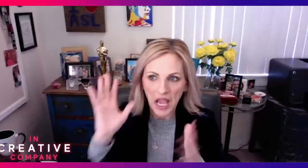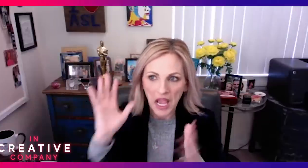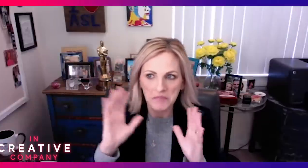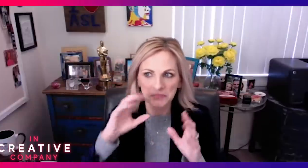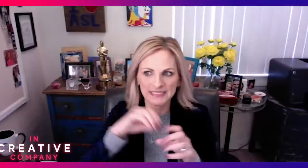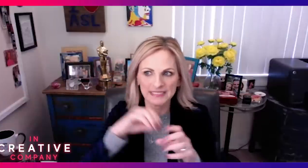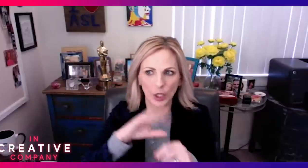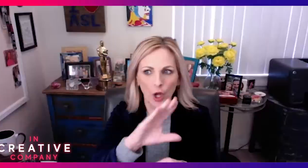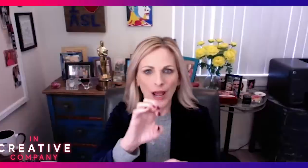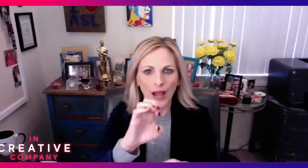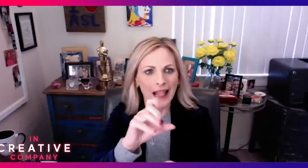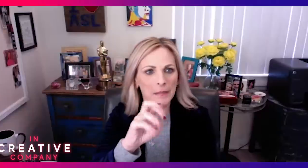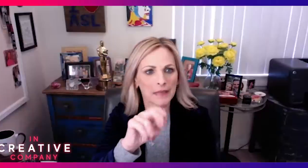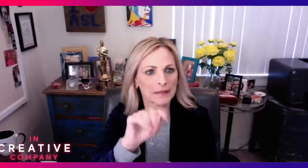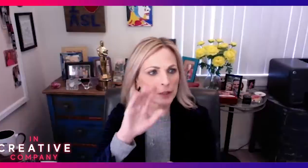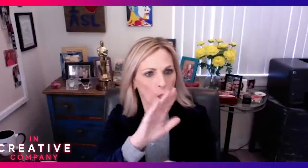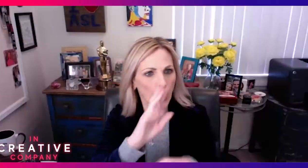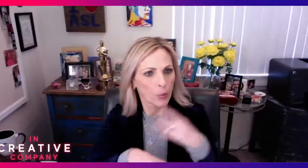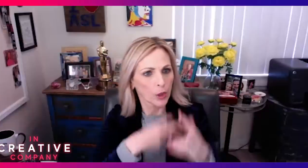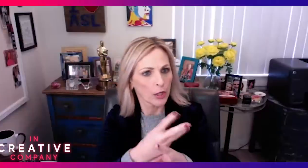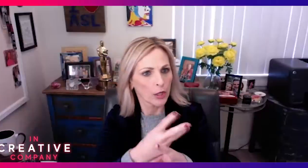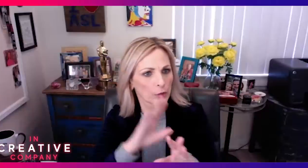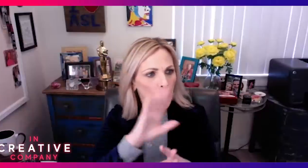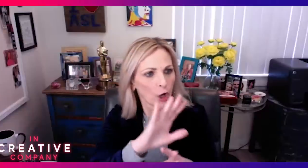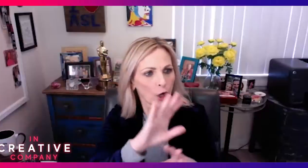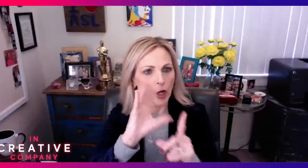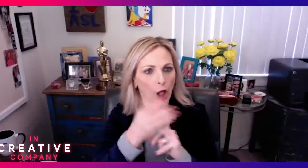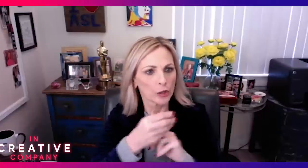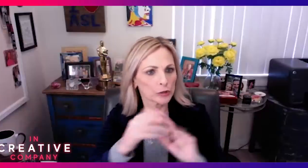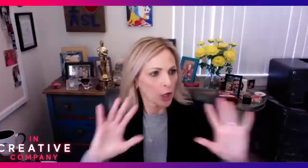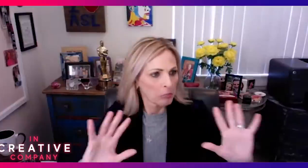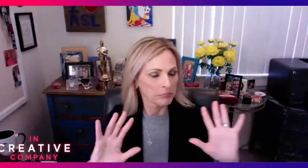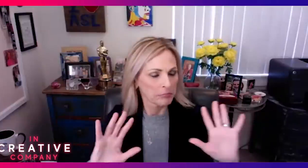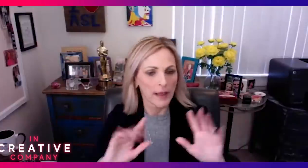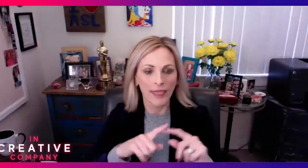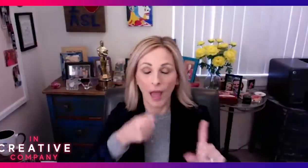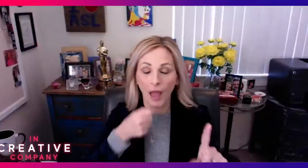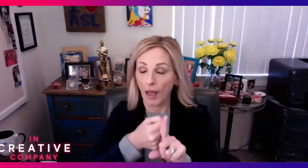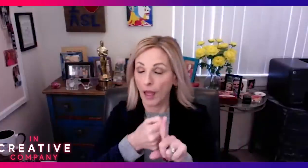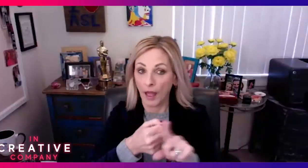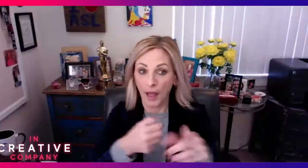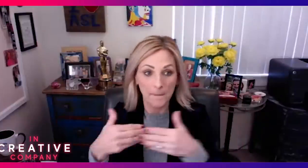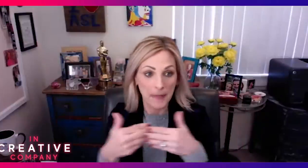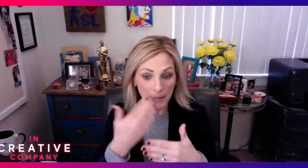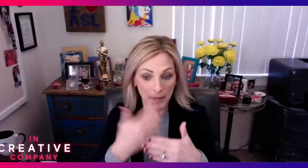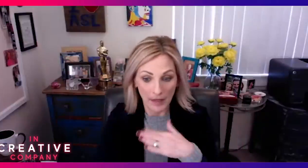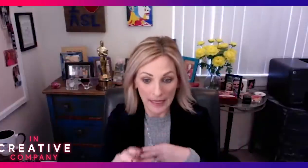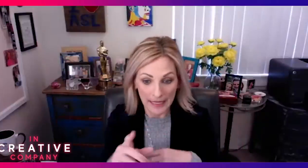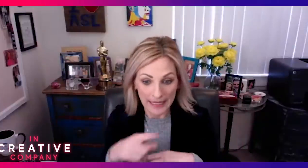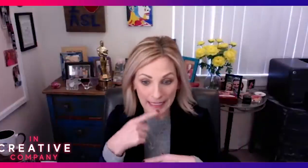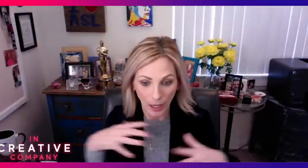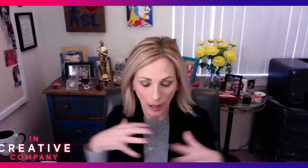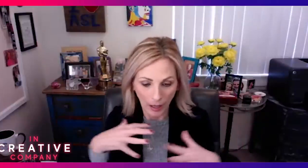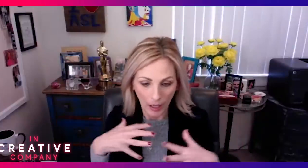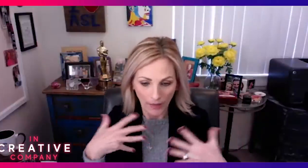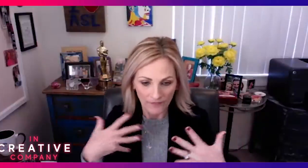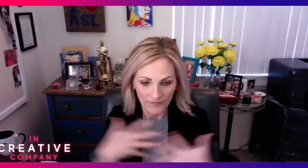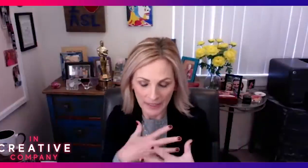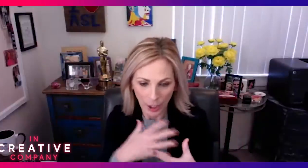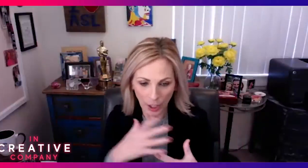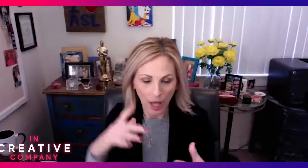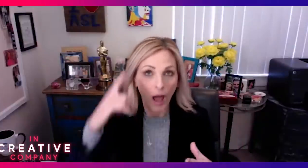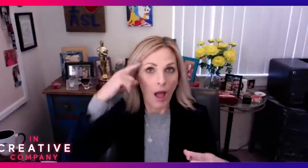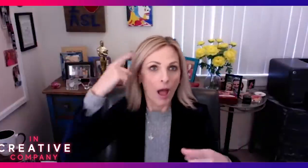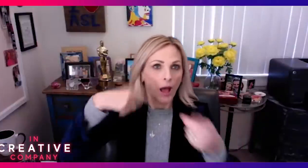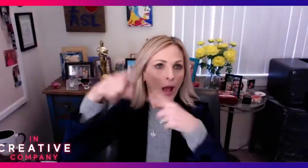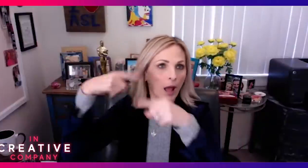a deaf husband. So in her, it wasn't necessarily something she was familiar with culturally. And now she has a hearing